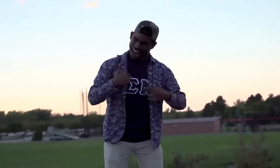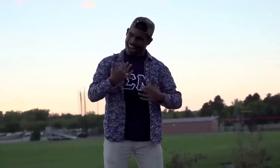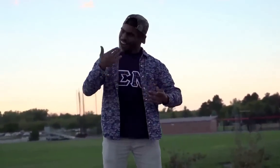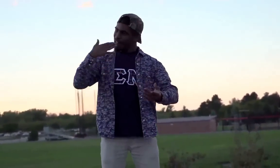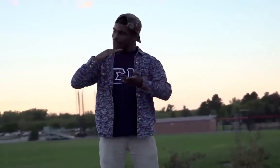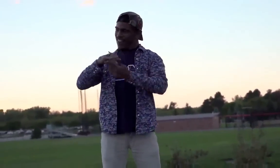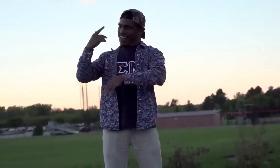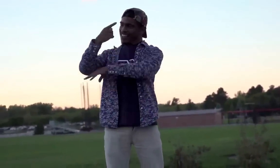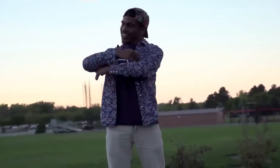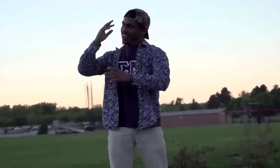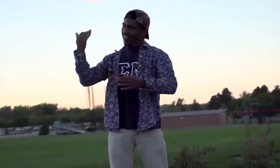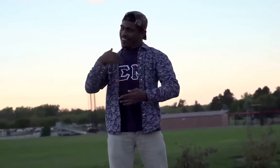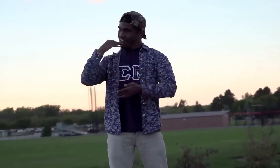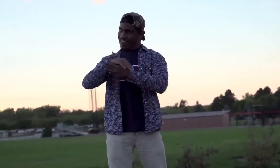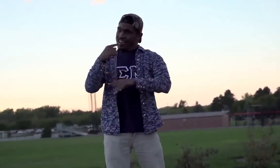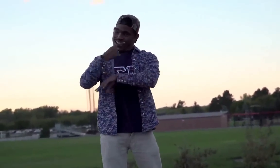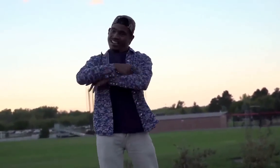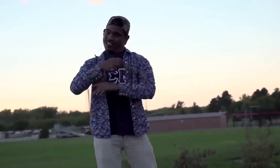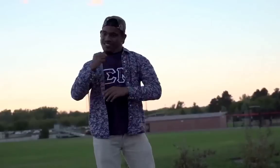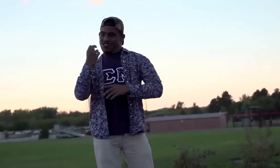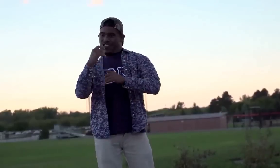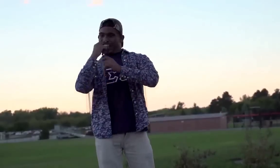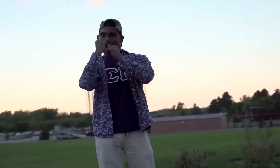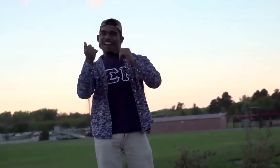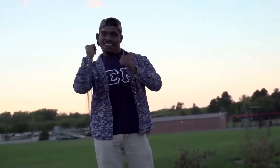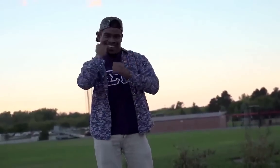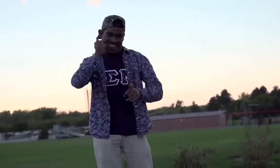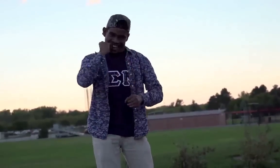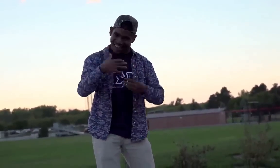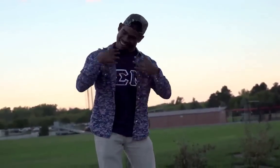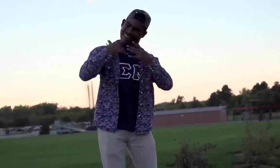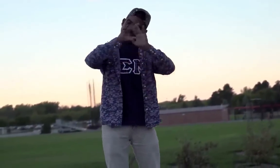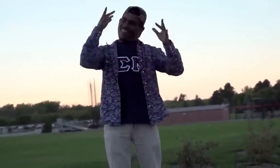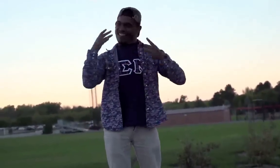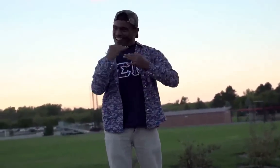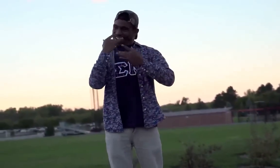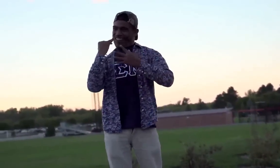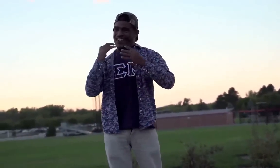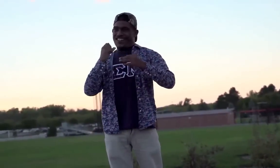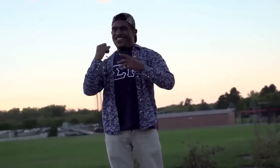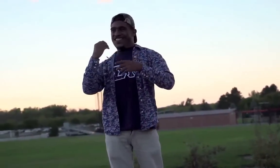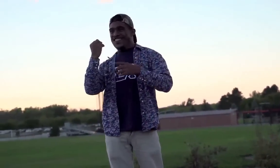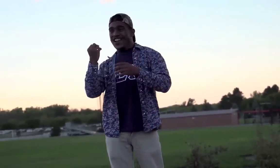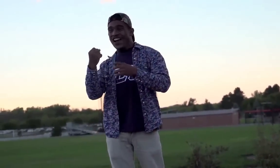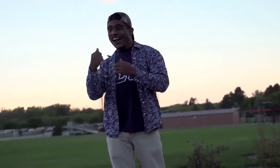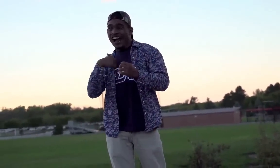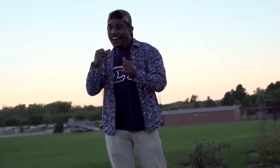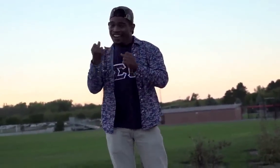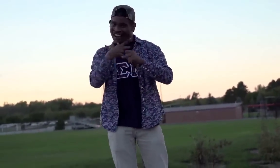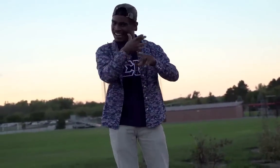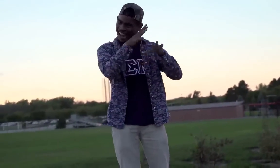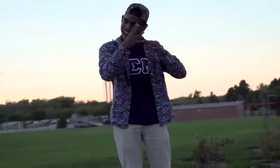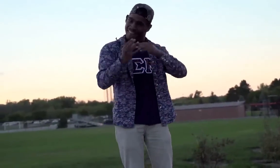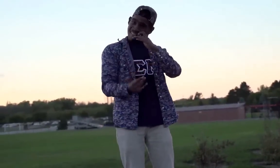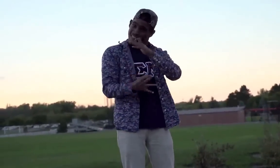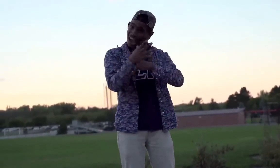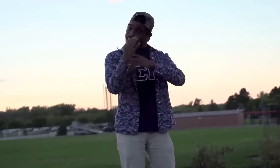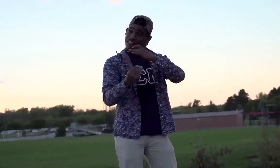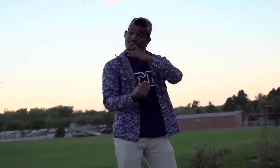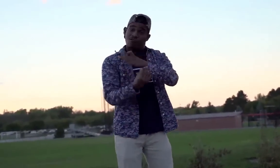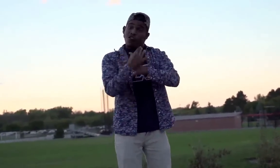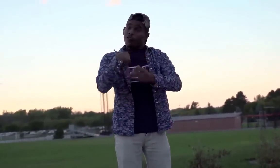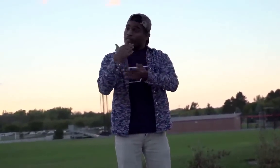And he never ever had a bad day. Right, so every day of his life, he was wearing bright colors. It was